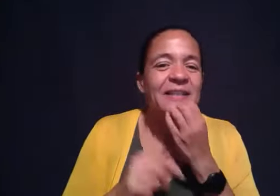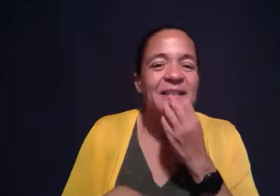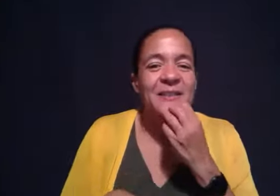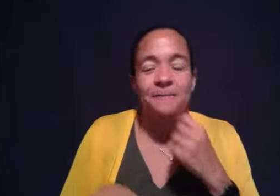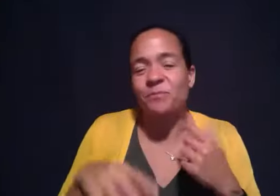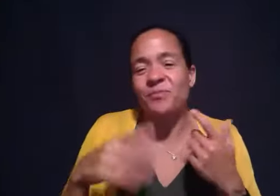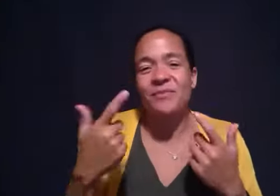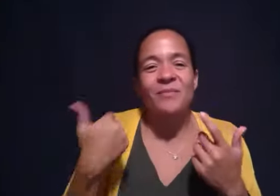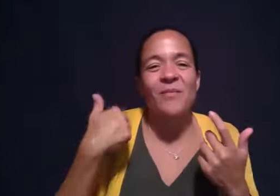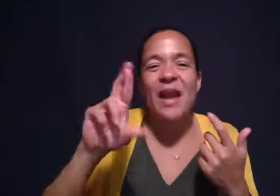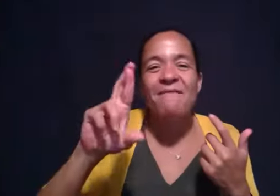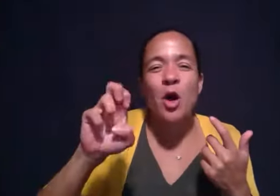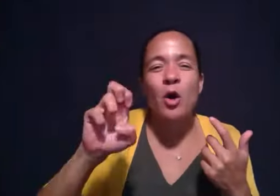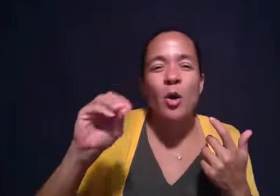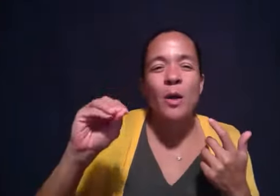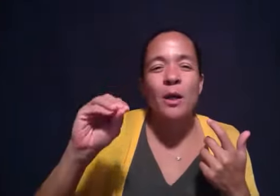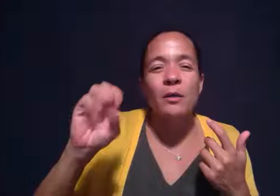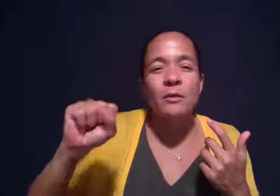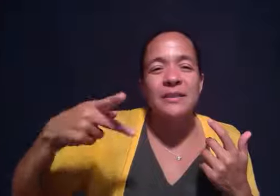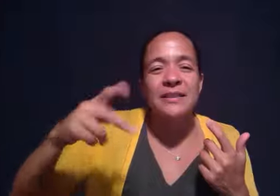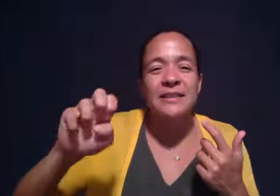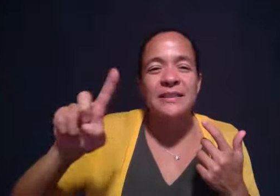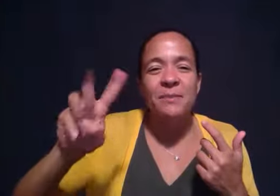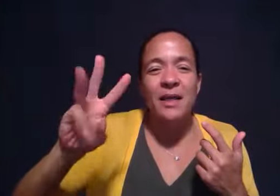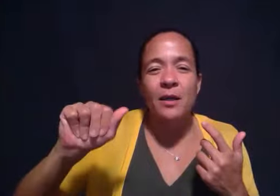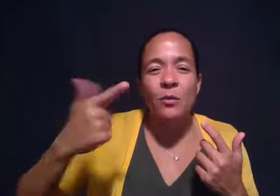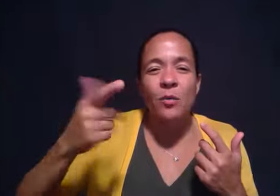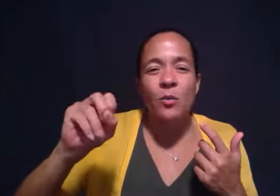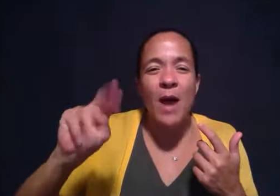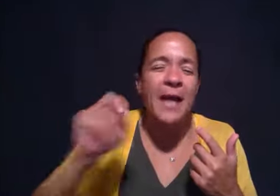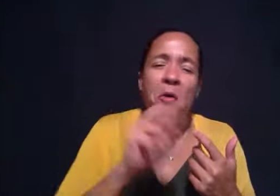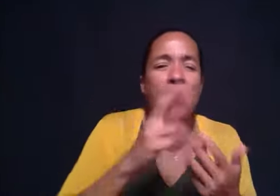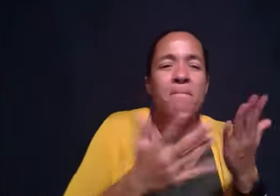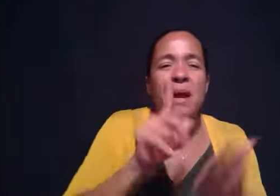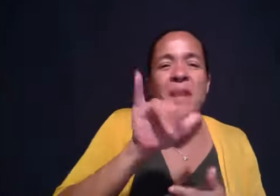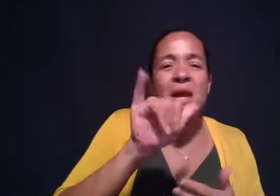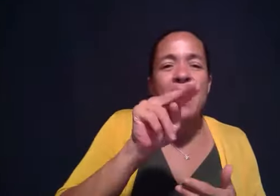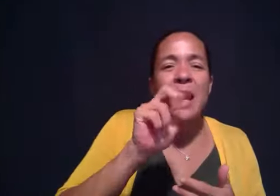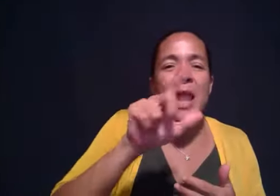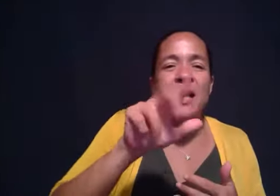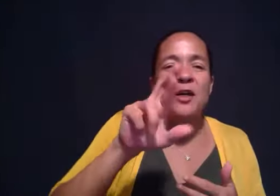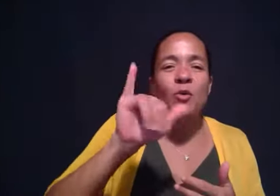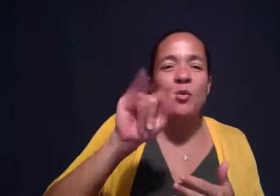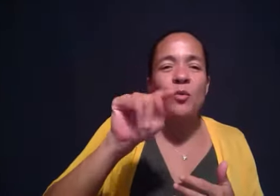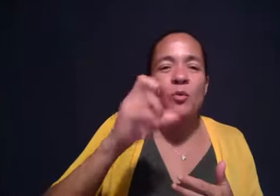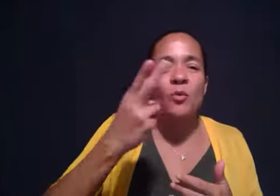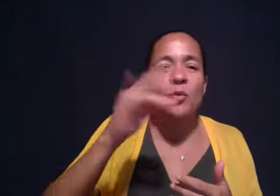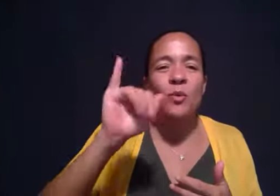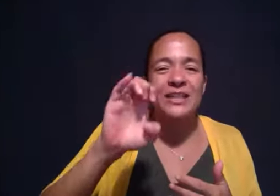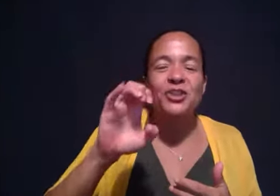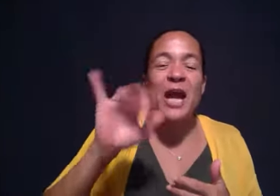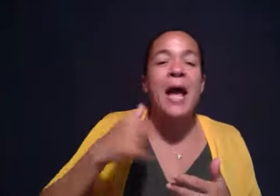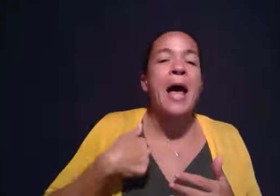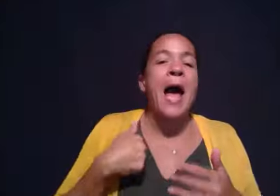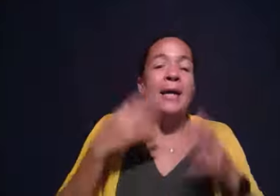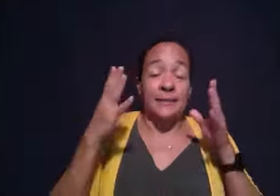Speedwagon song or maybe some Lionel Richie rocking out. And that's when I decide I'm going to make my big move, you know? So I pull the car off